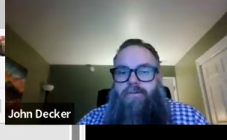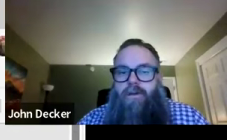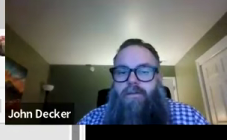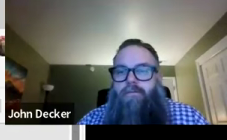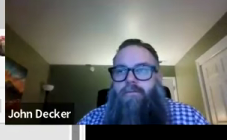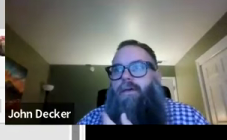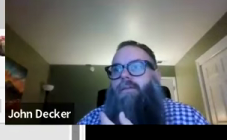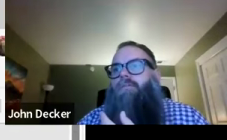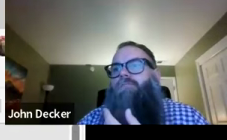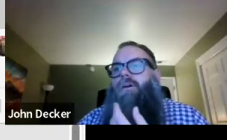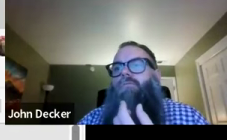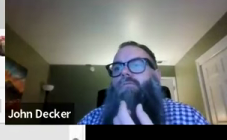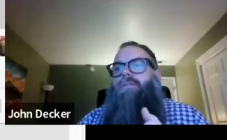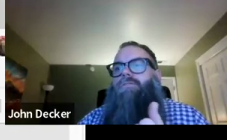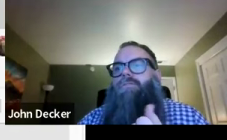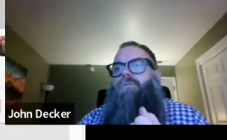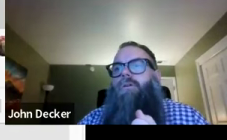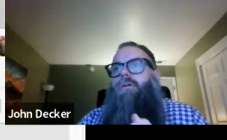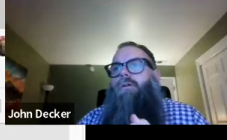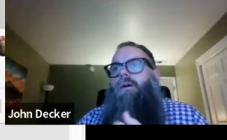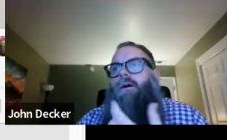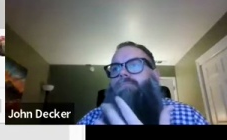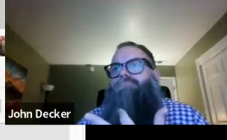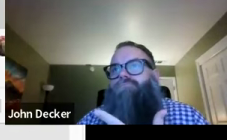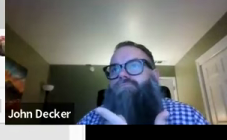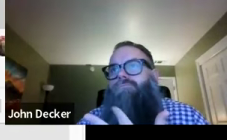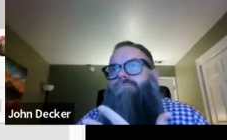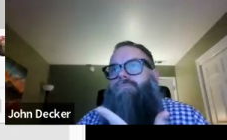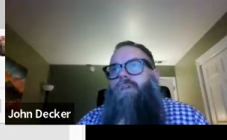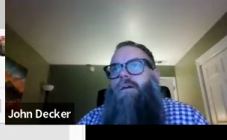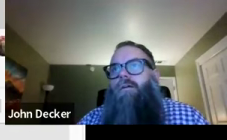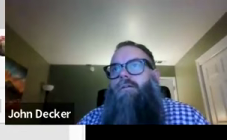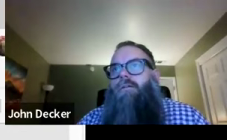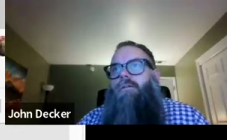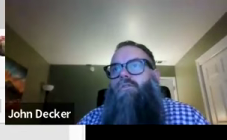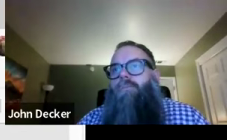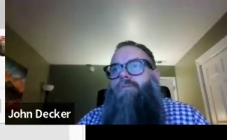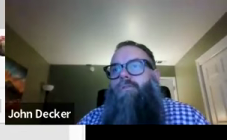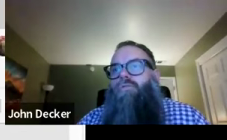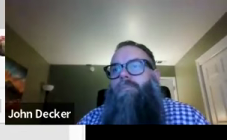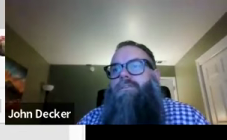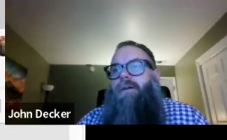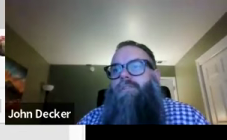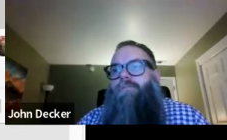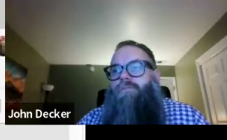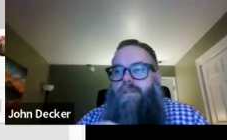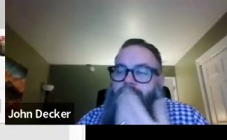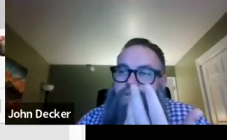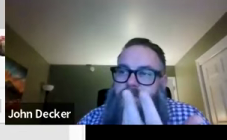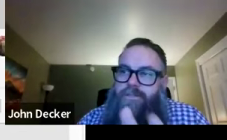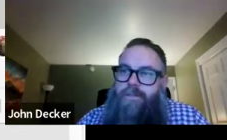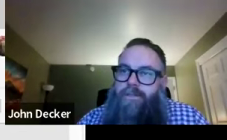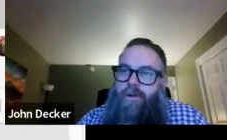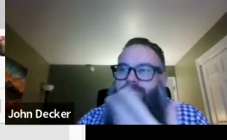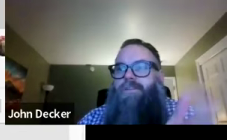is the one that they've put out related to um, uh, QIP for employment. I believe that there